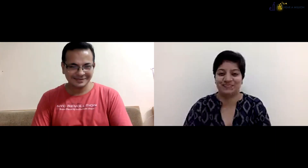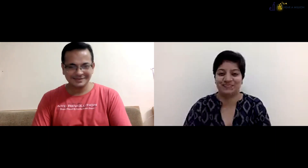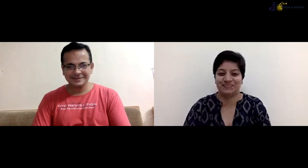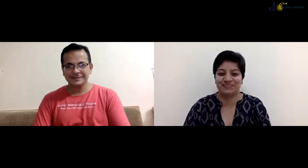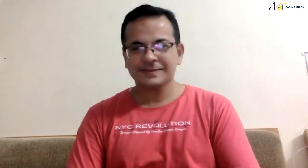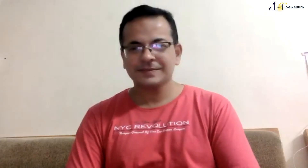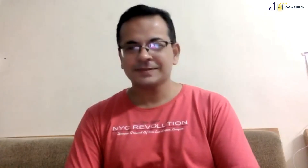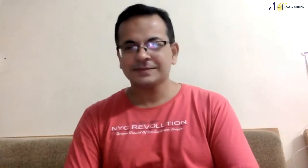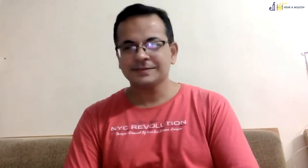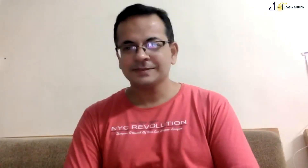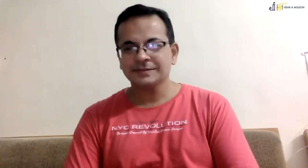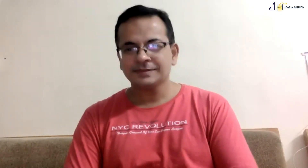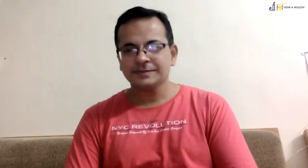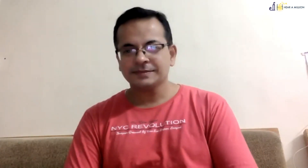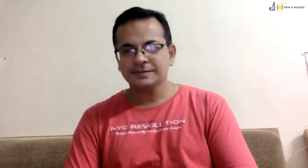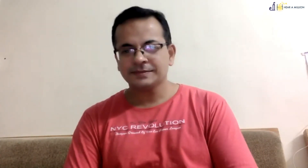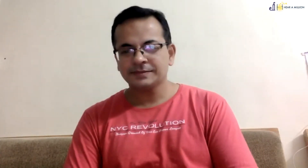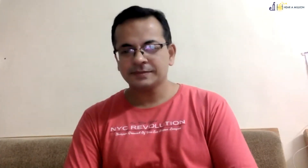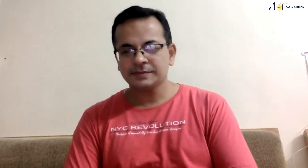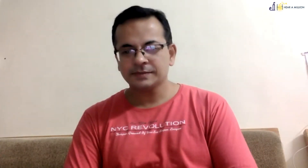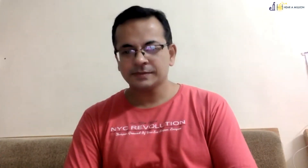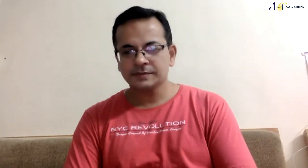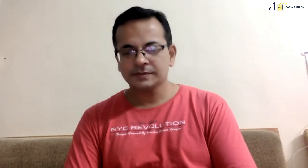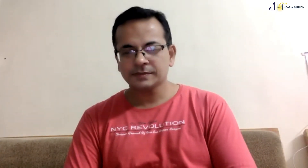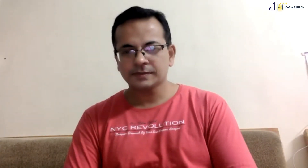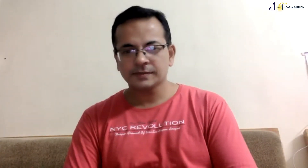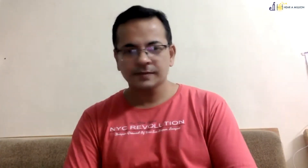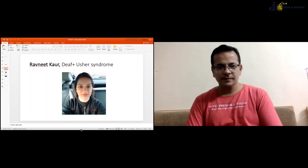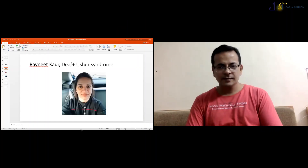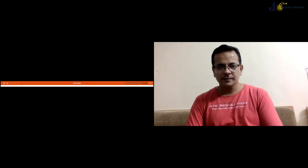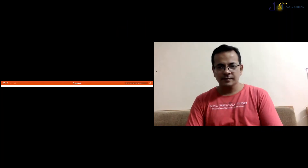on. We'll have the another panelist now.